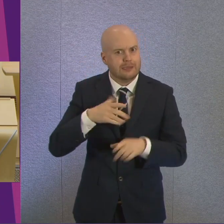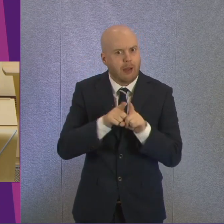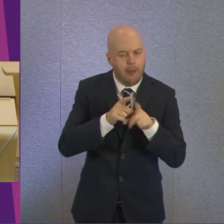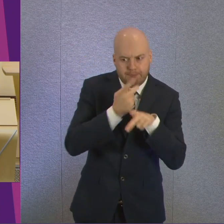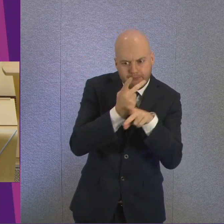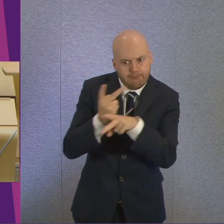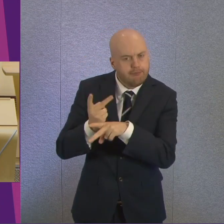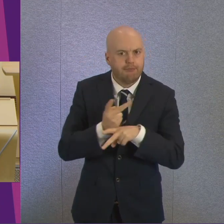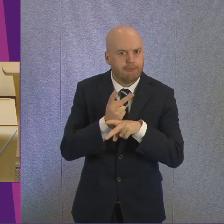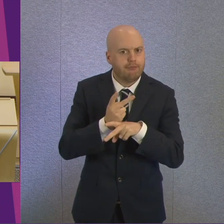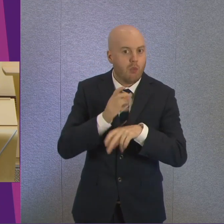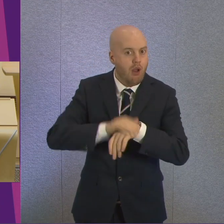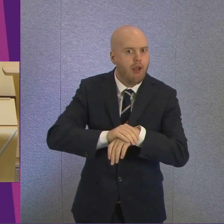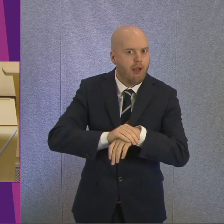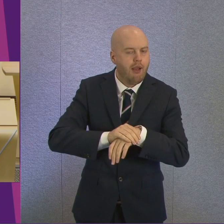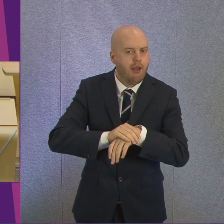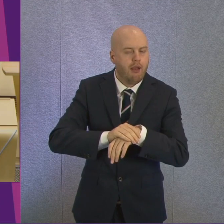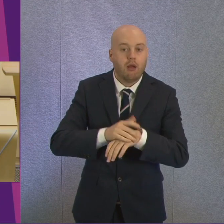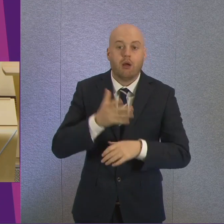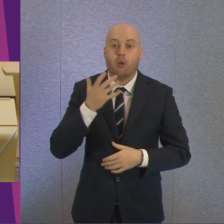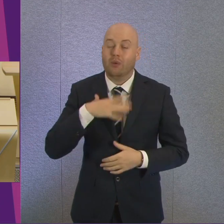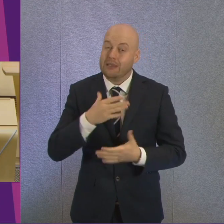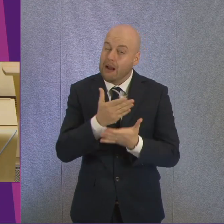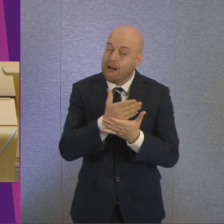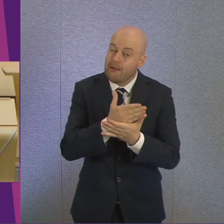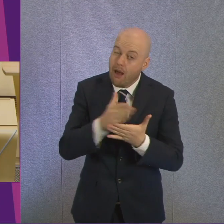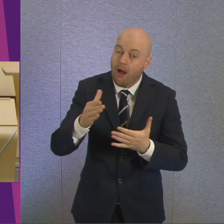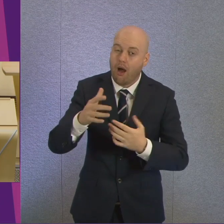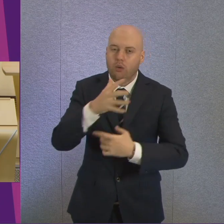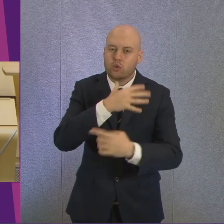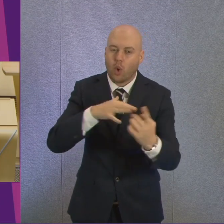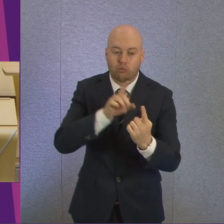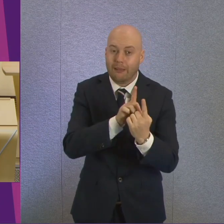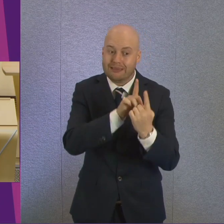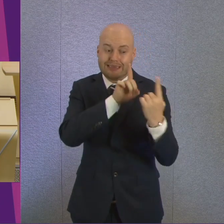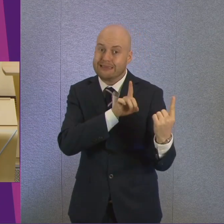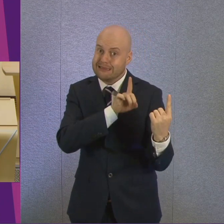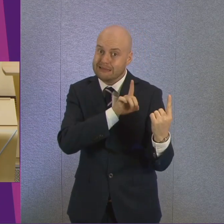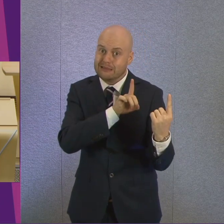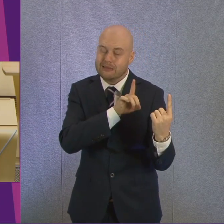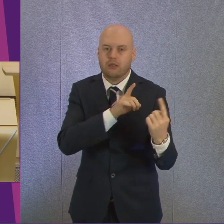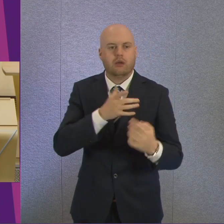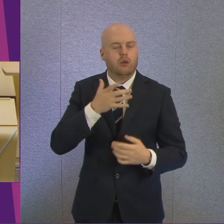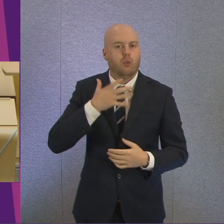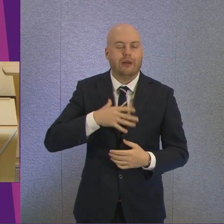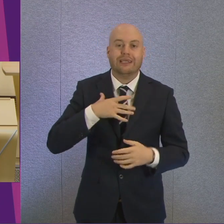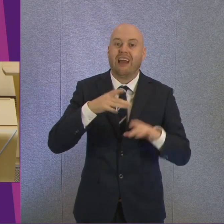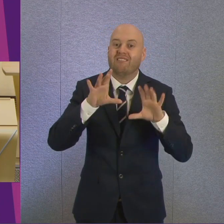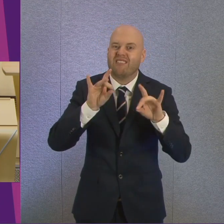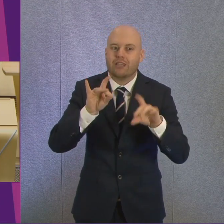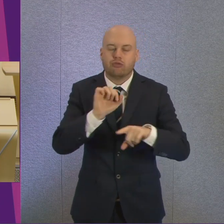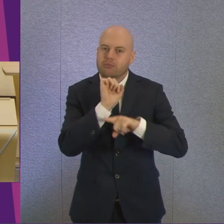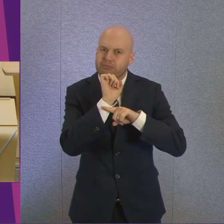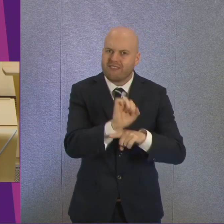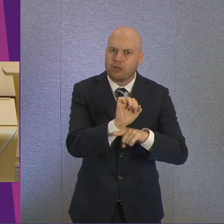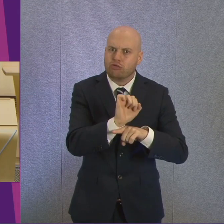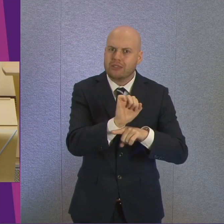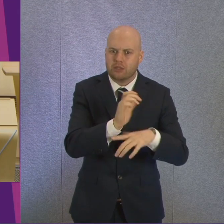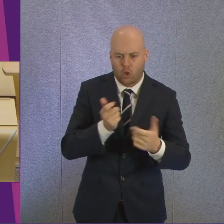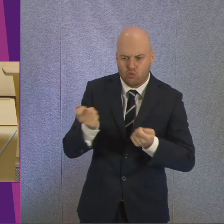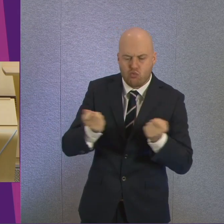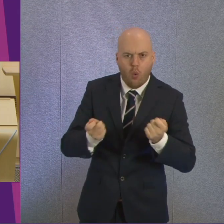time, requiring clear social distancing, active infection prevention and control, and an end to